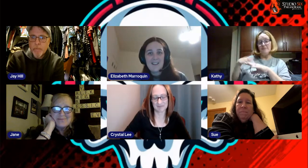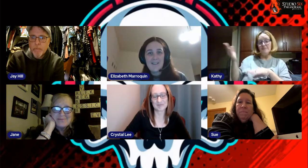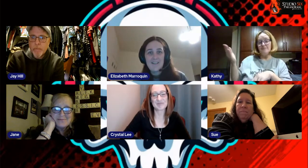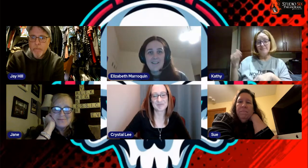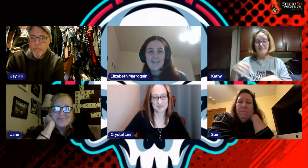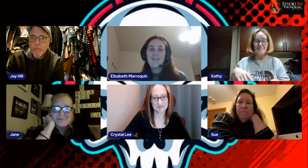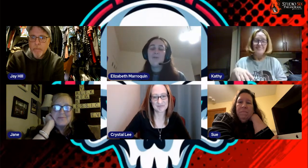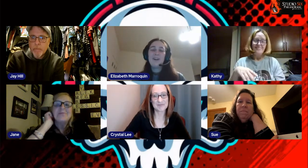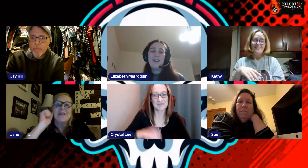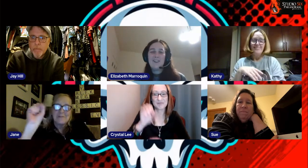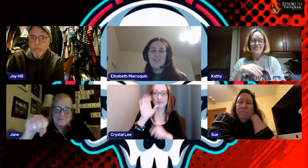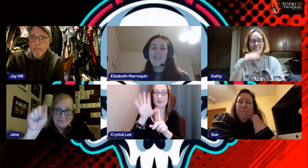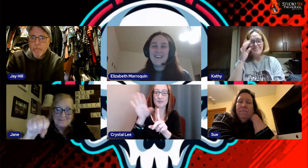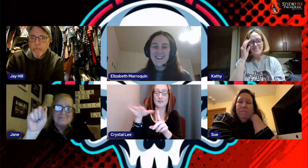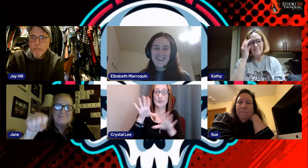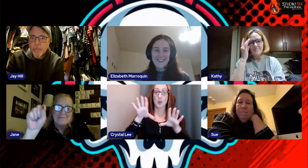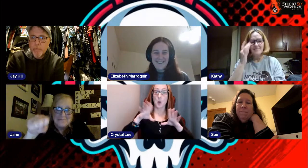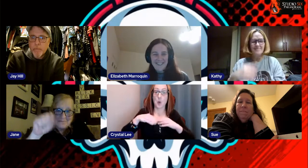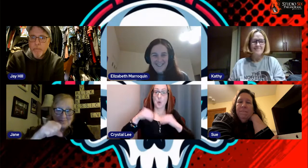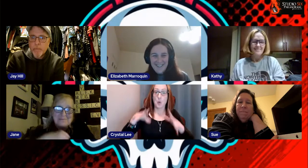off.